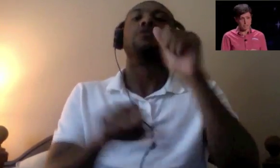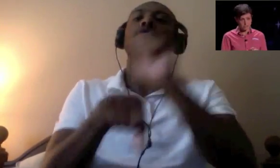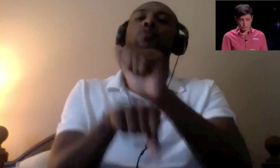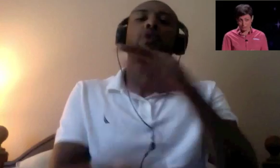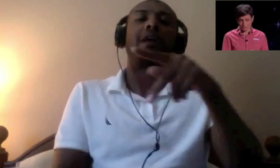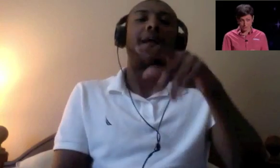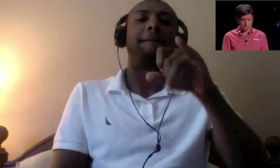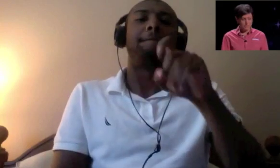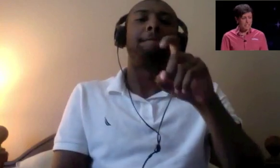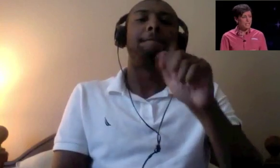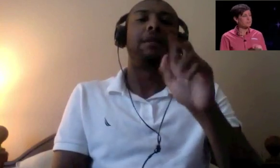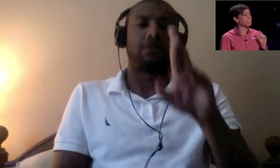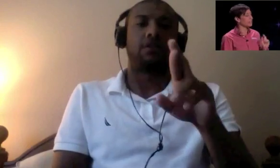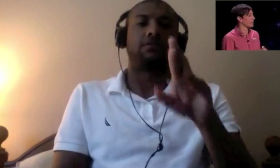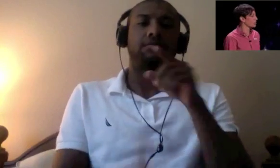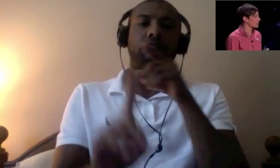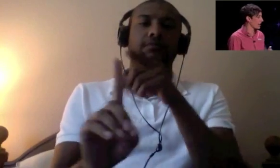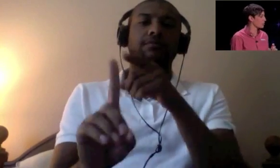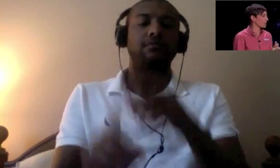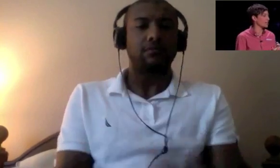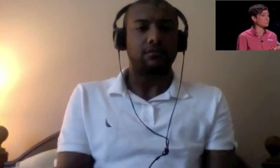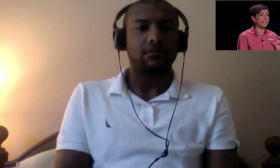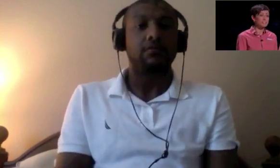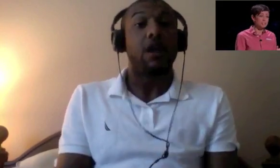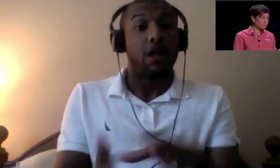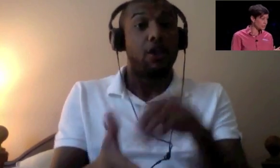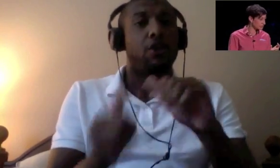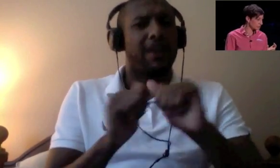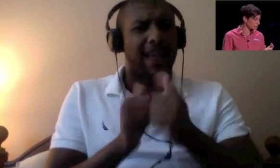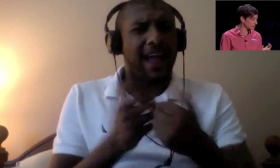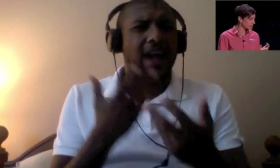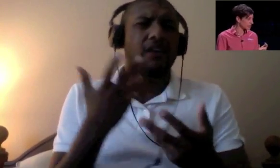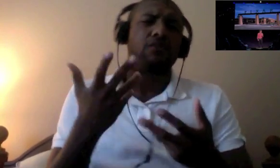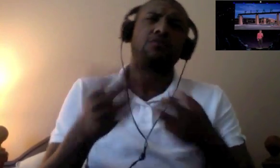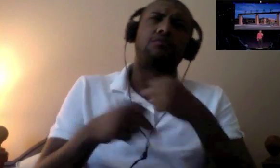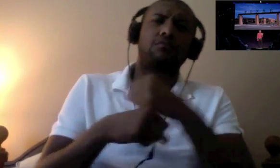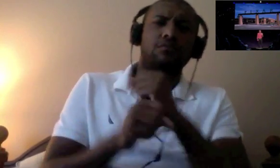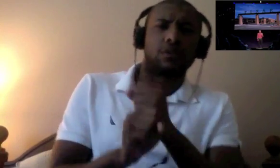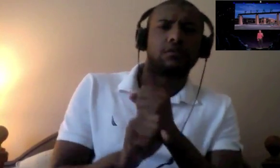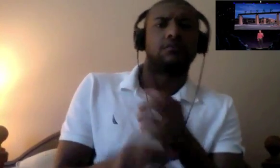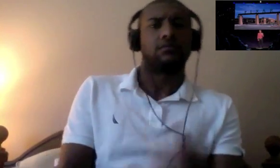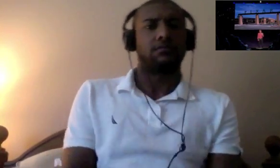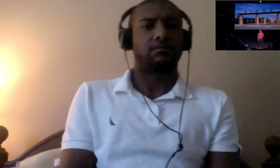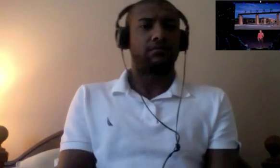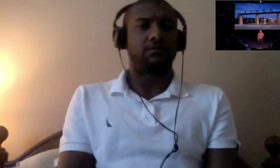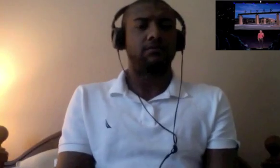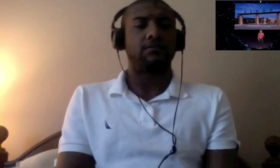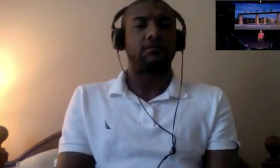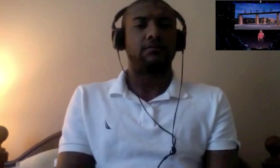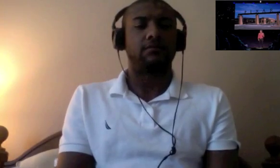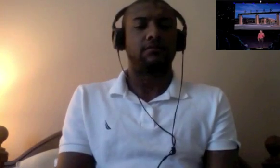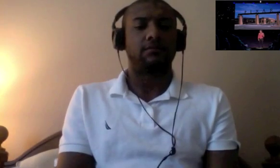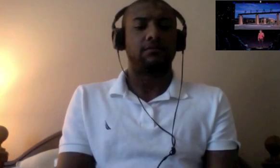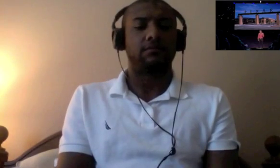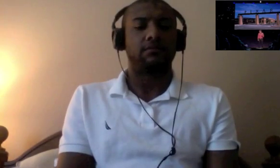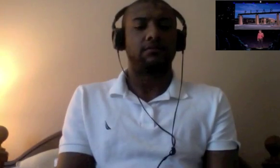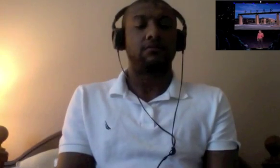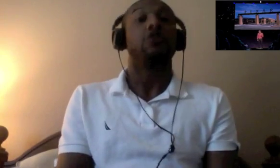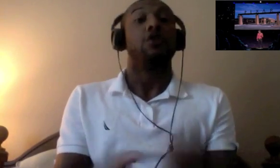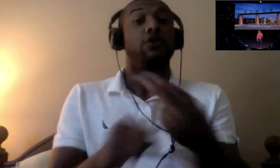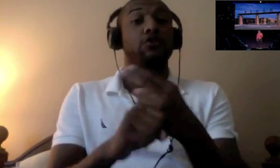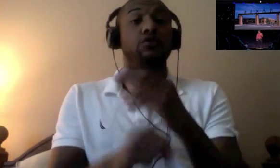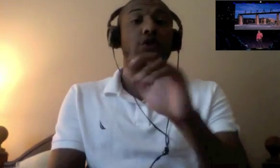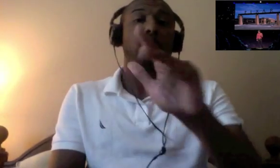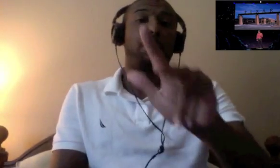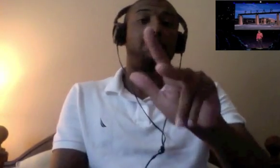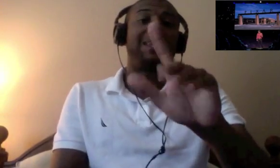Pixar Animation Studios. It was here I learned how we actually execute those films. To create our movies, we create a three-dimensional world inside